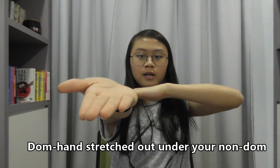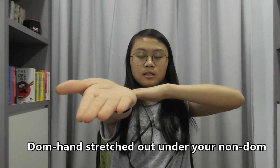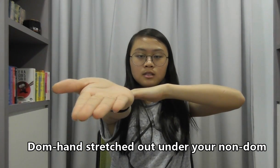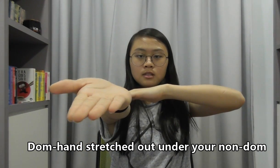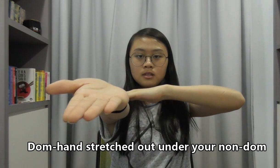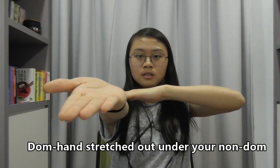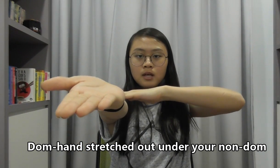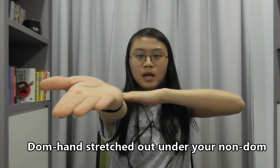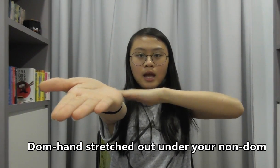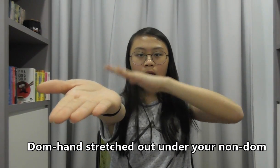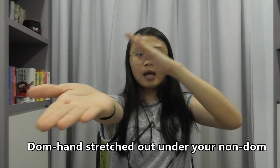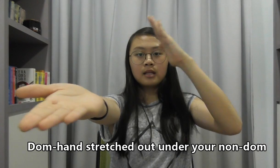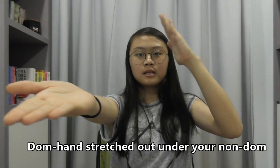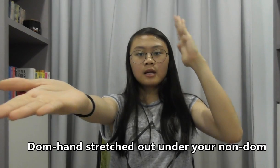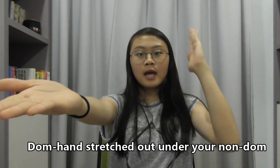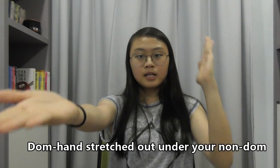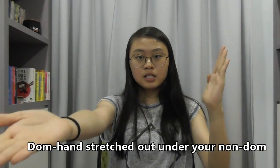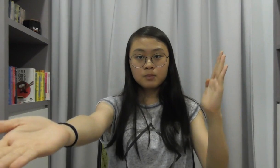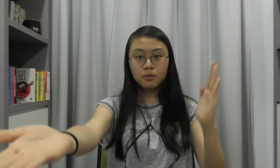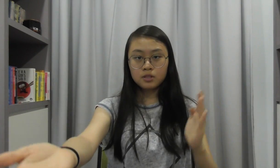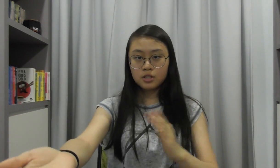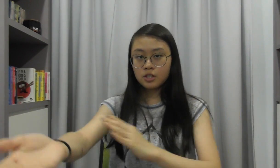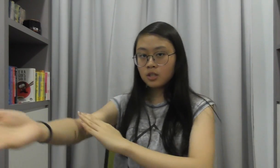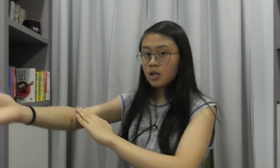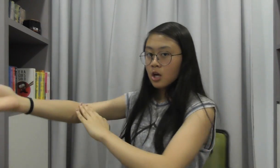front, and at this position